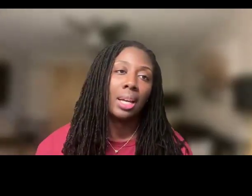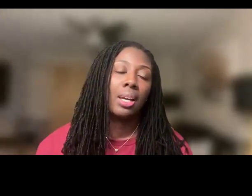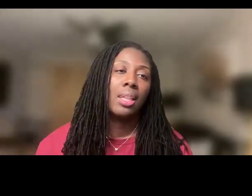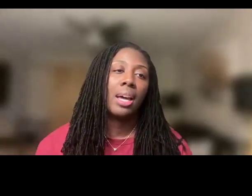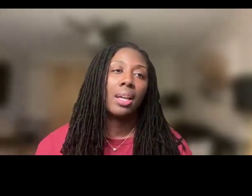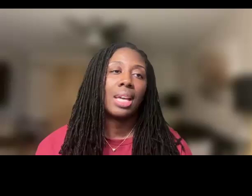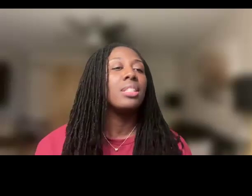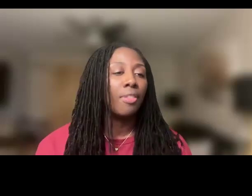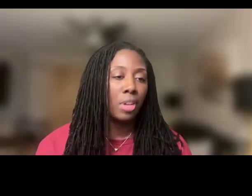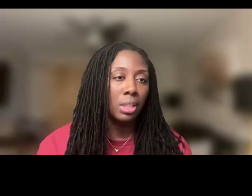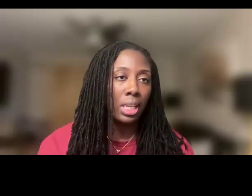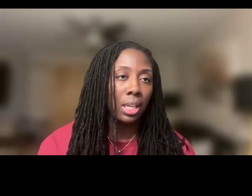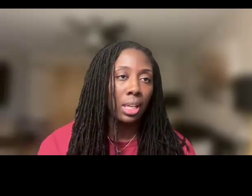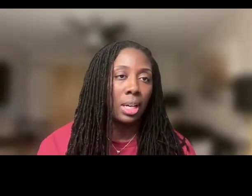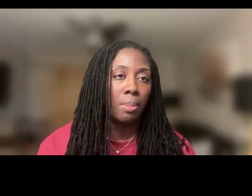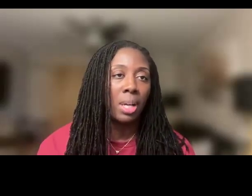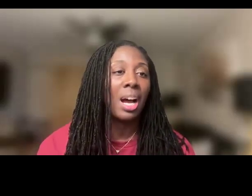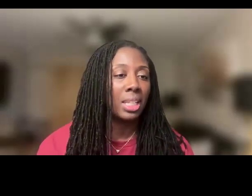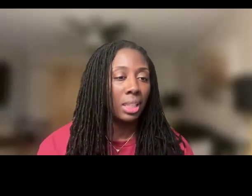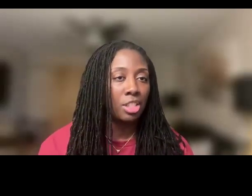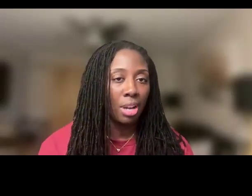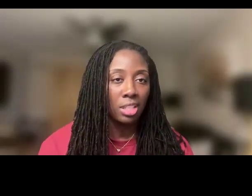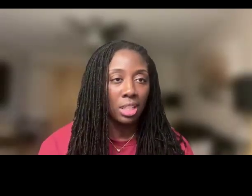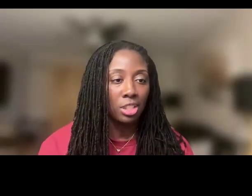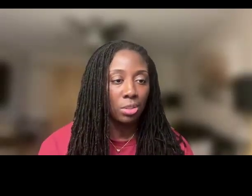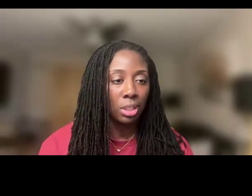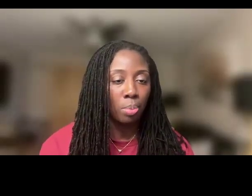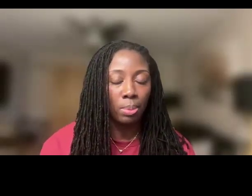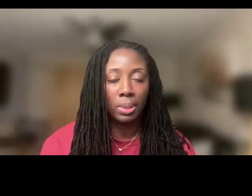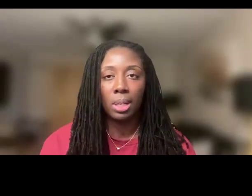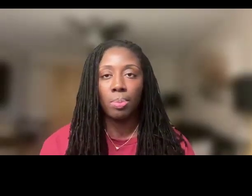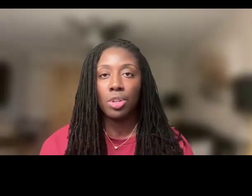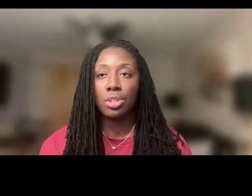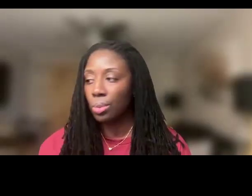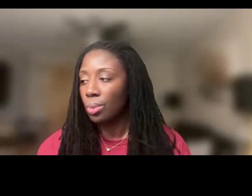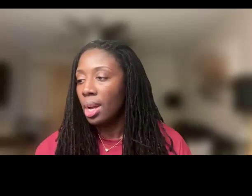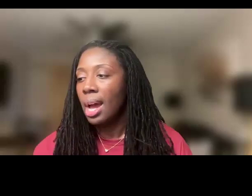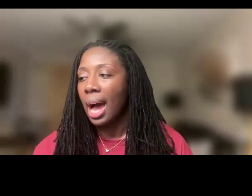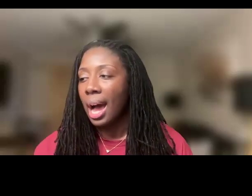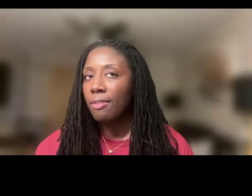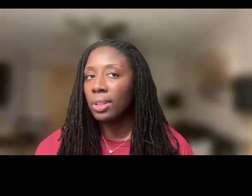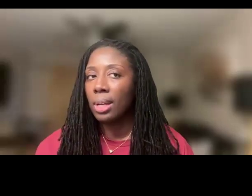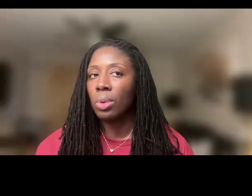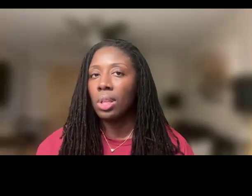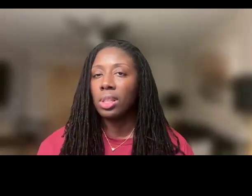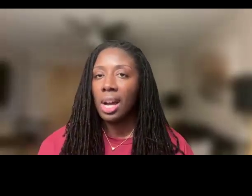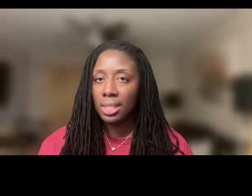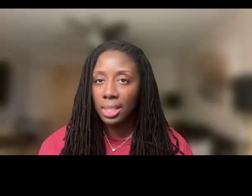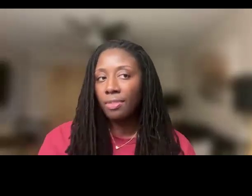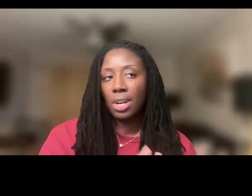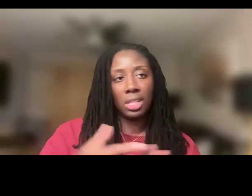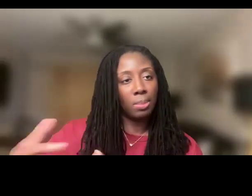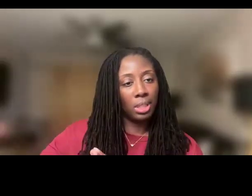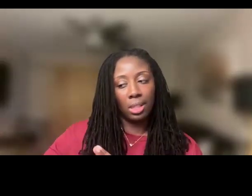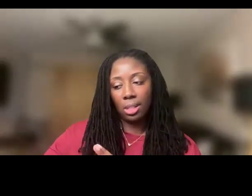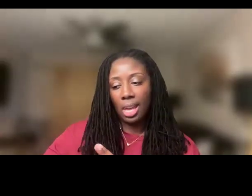would say that that's definitely a content-led strategy that you should probably pursue. I've led with